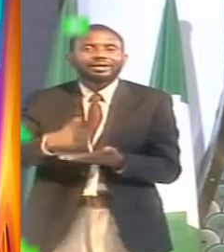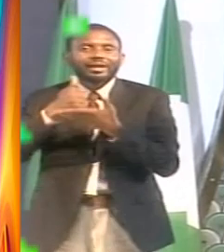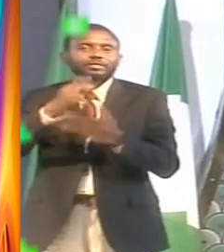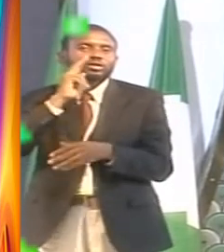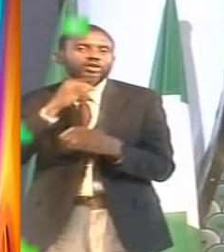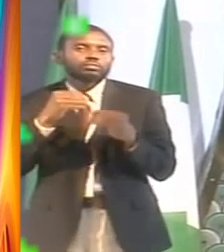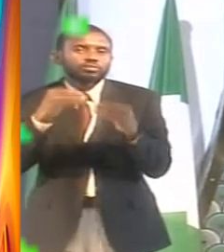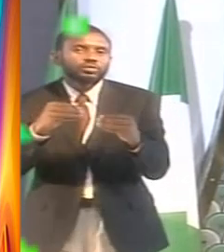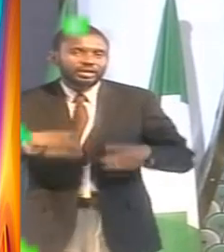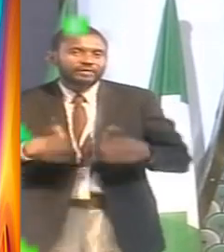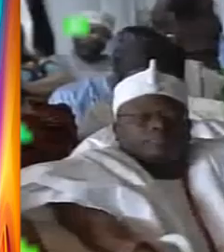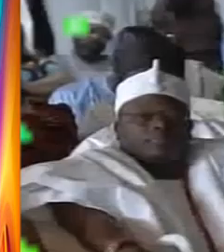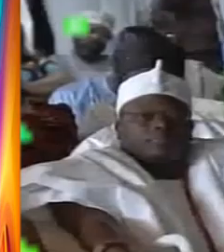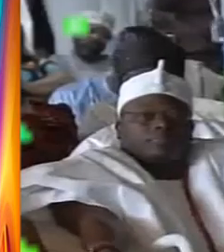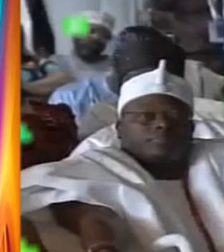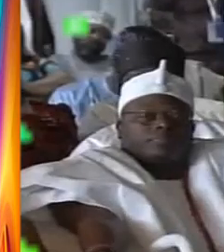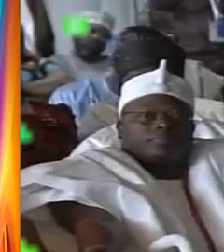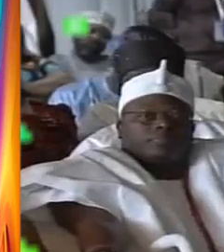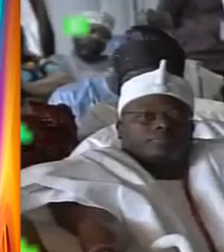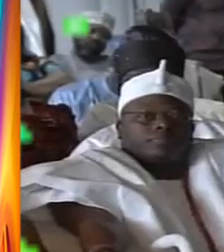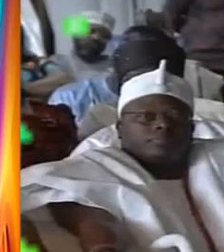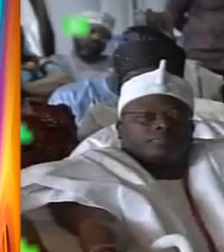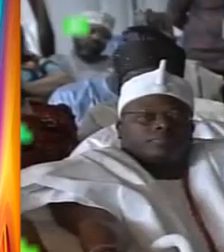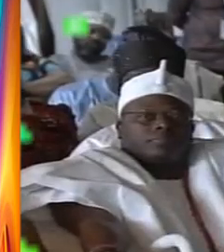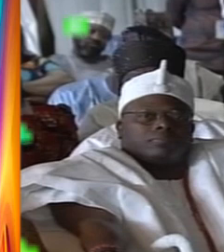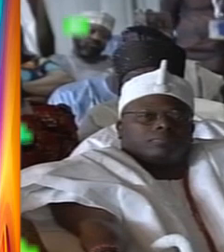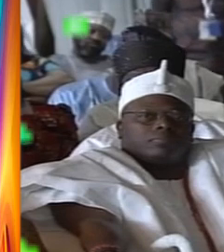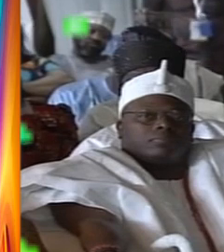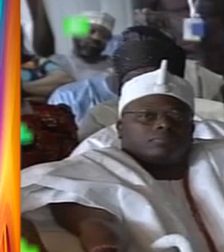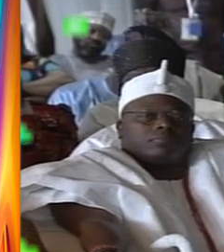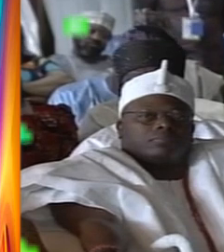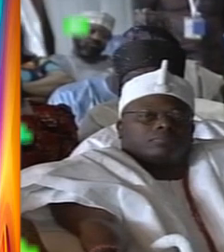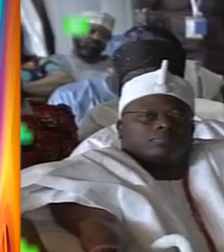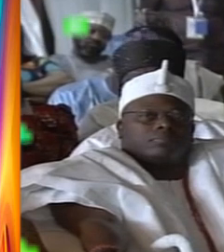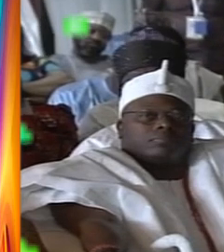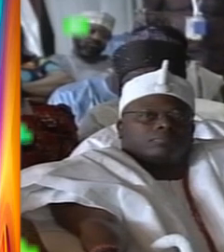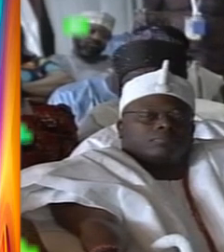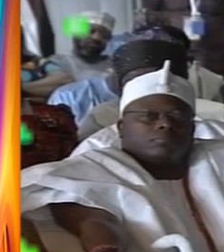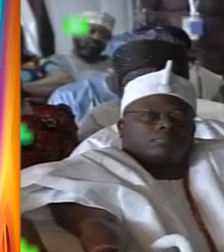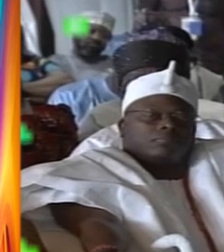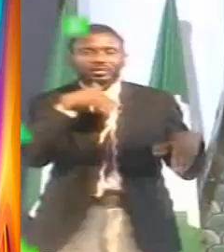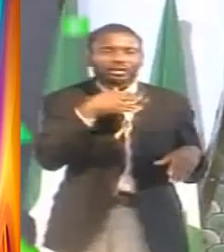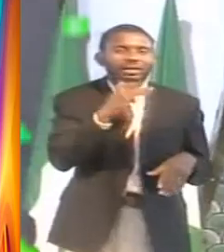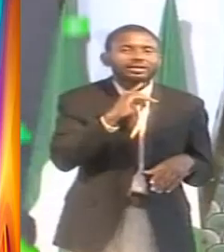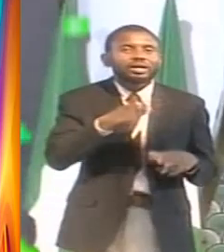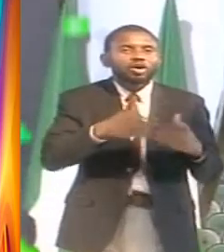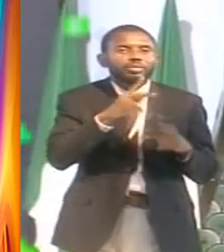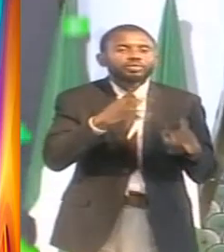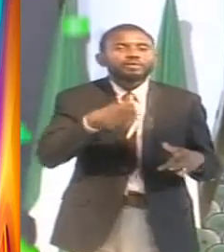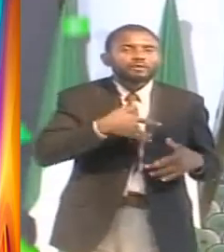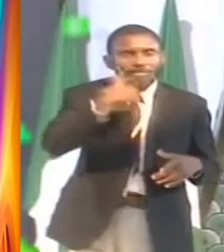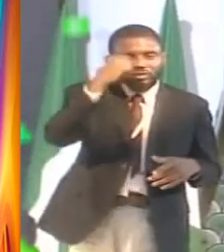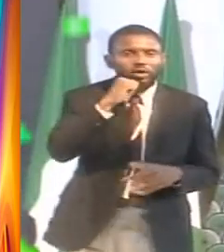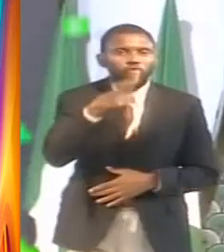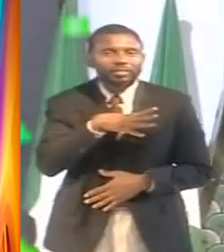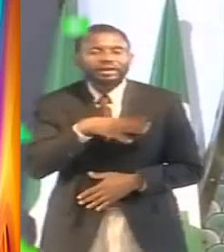right now, there is how people feel because they are Christians or Muslims. There is how people feel because they are women. The levels